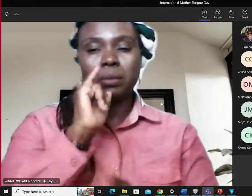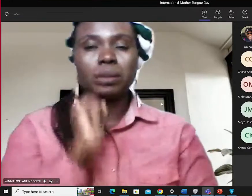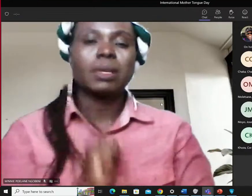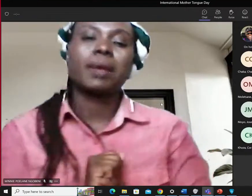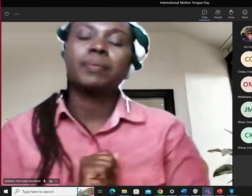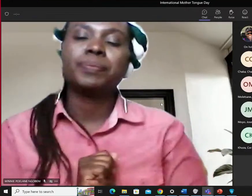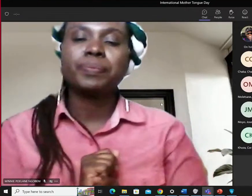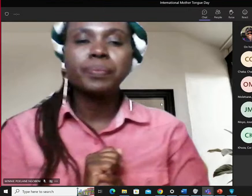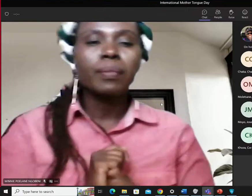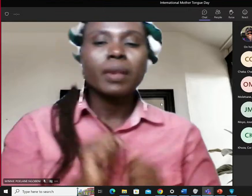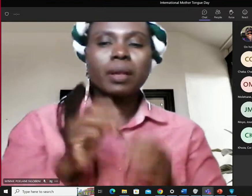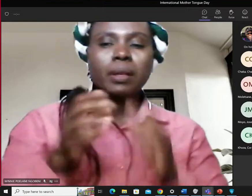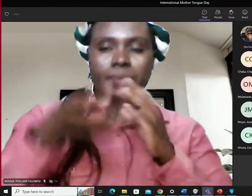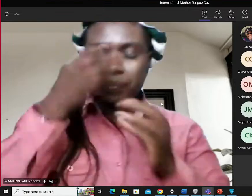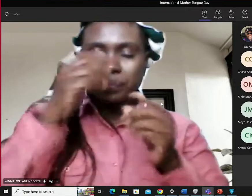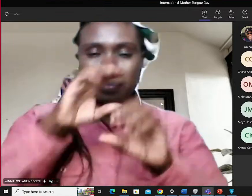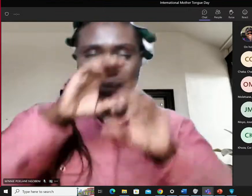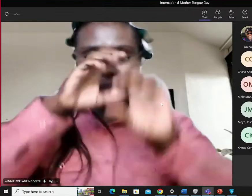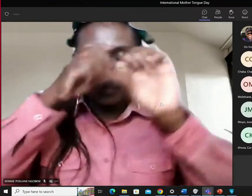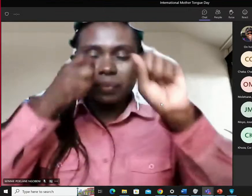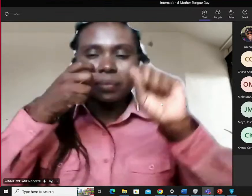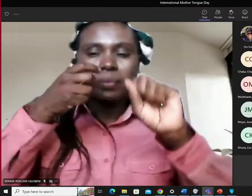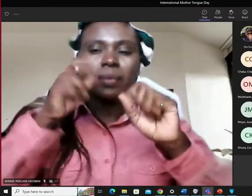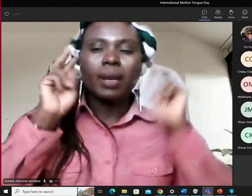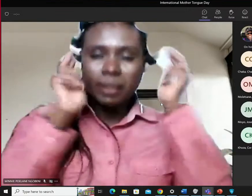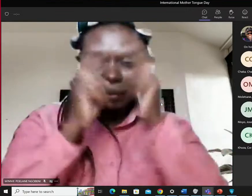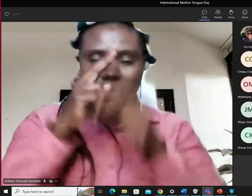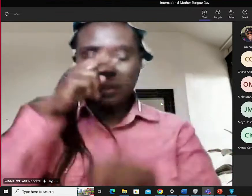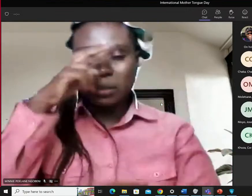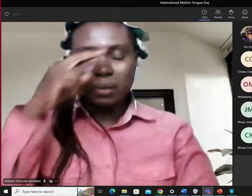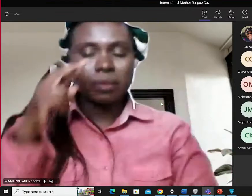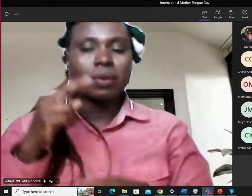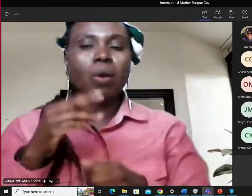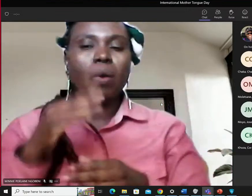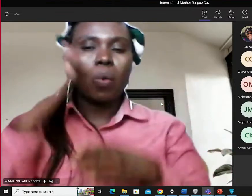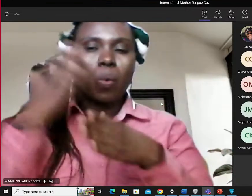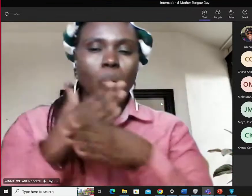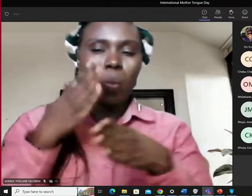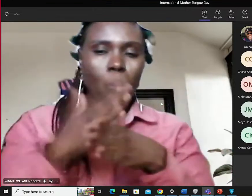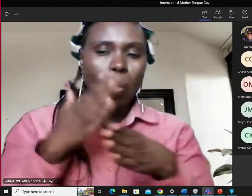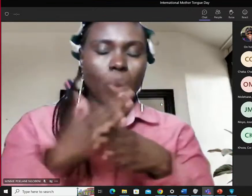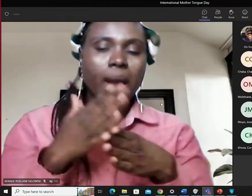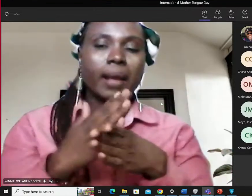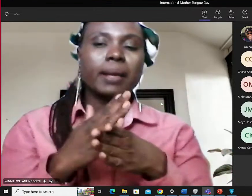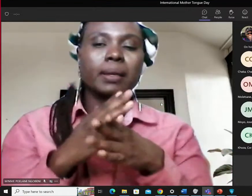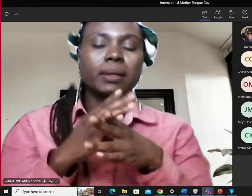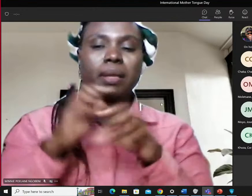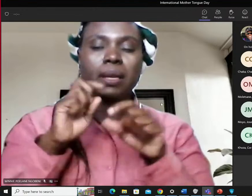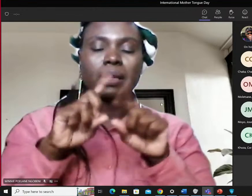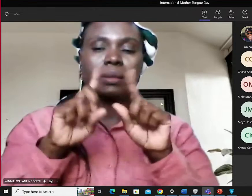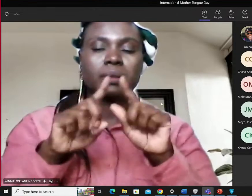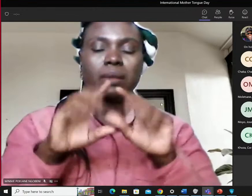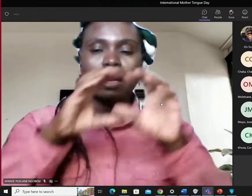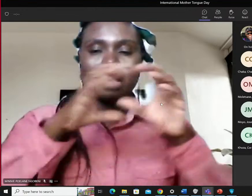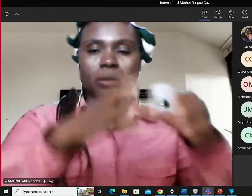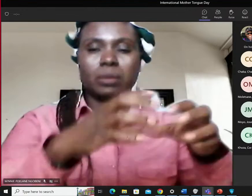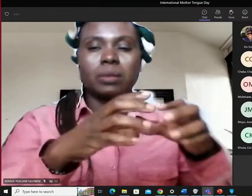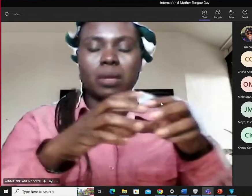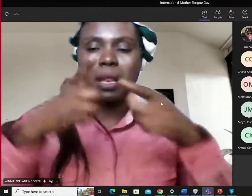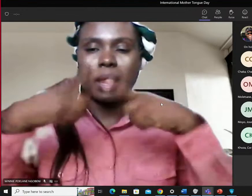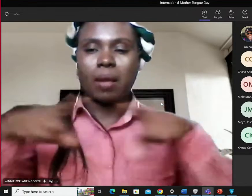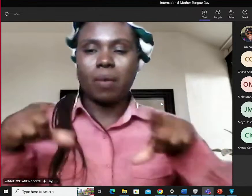degree purposes at UNISA. She worked in the Department of Linguistics and Modern